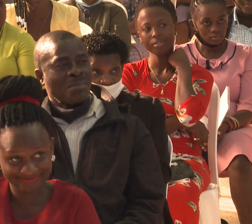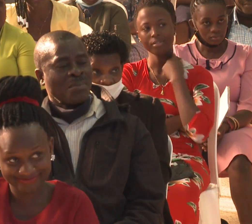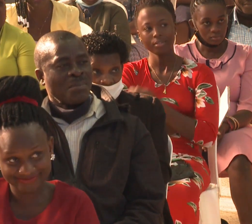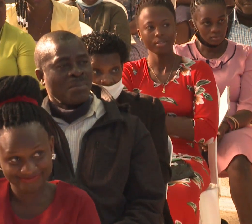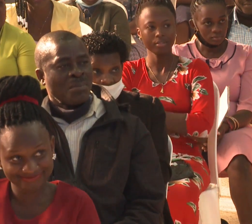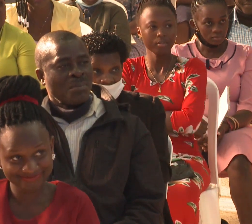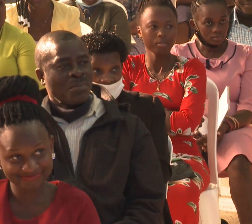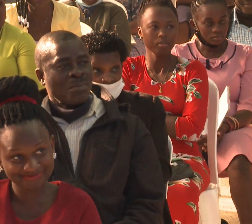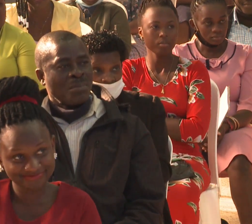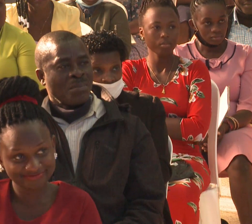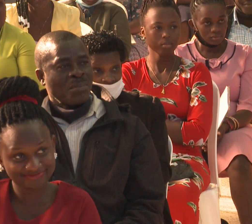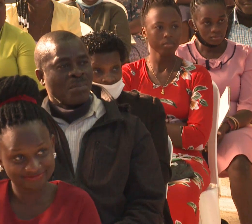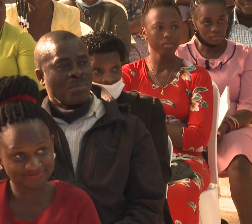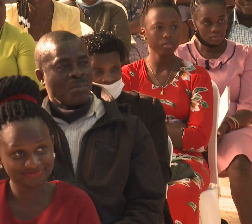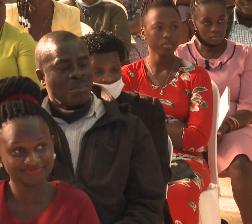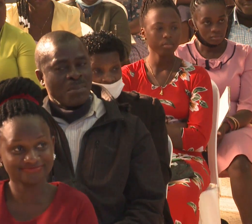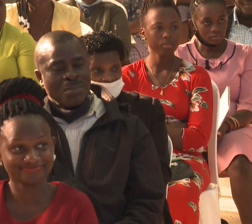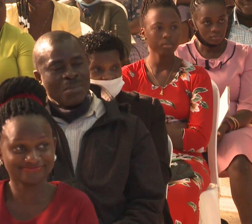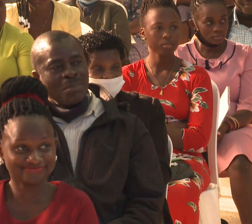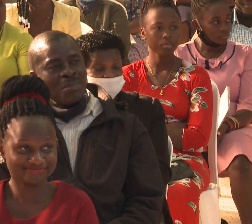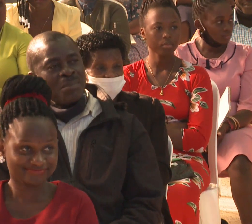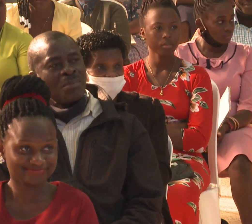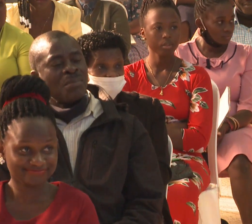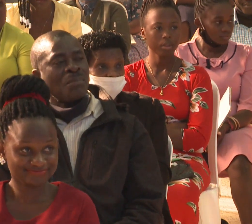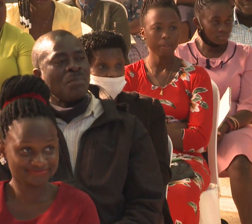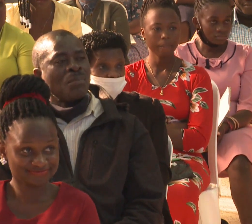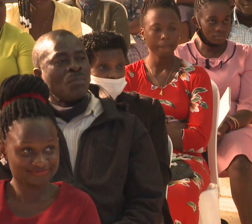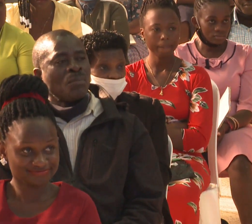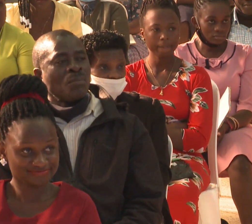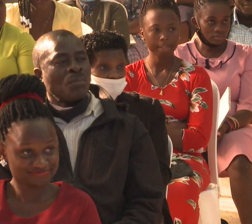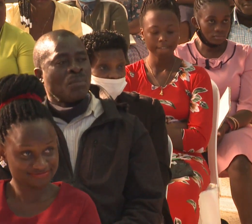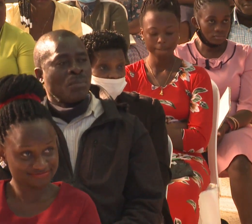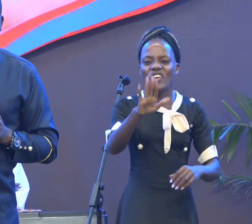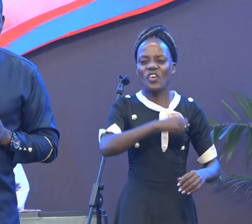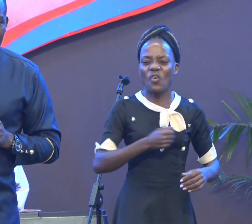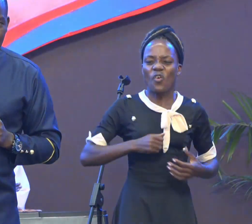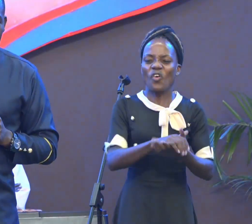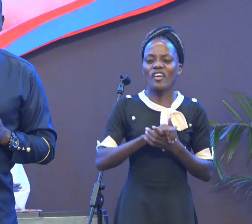should eat pilipili, yes. Avocado, Let us eat avocado, yes. Tubifumbe bufumbi,